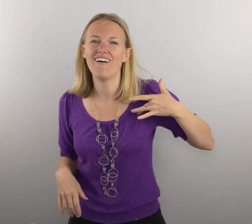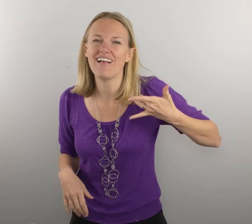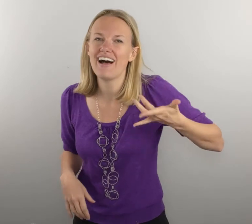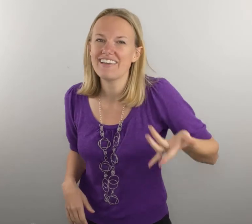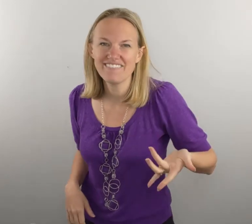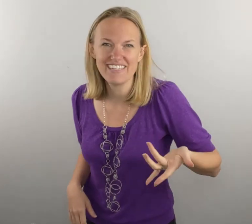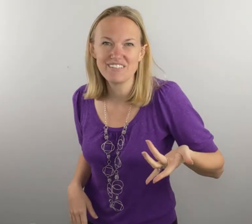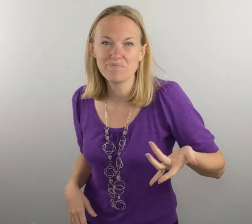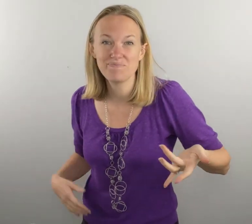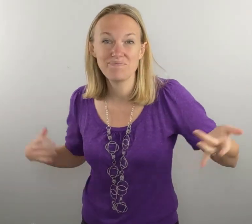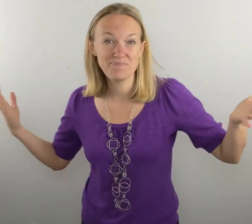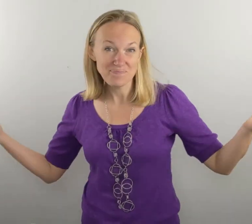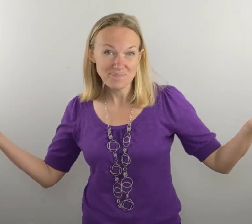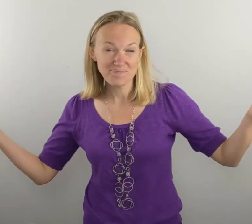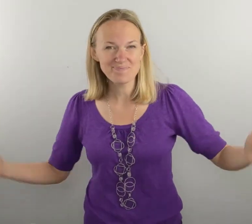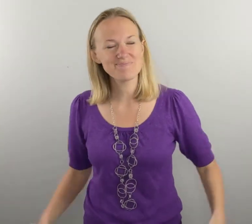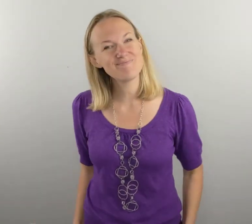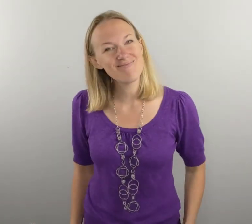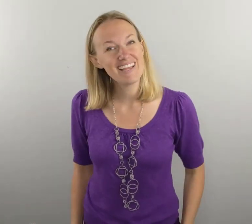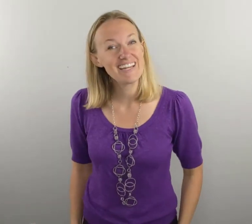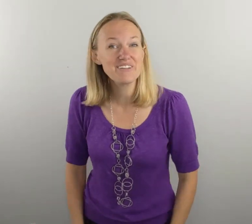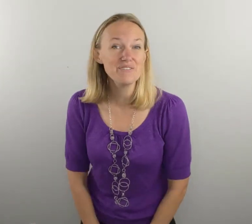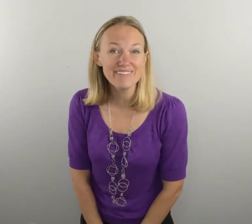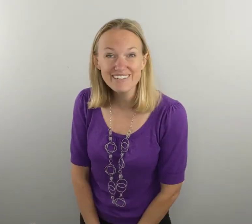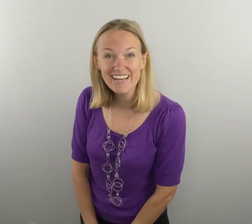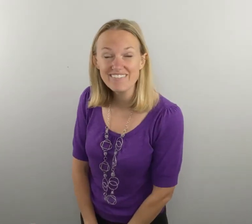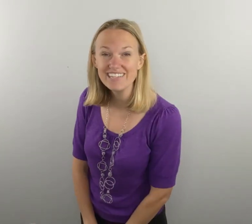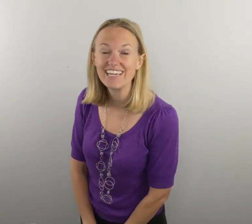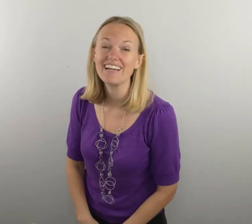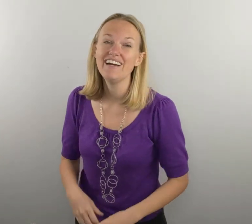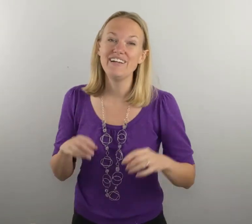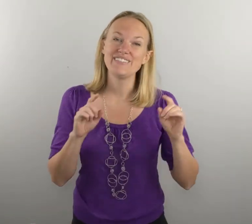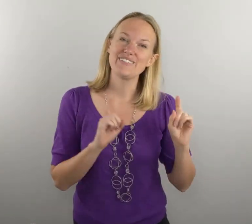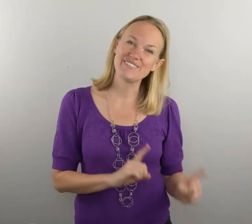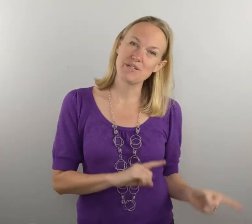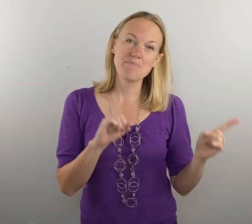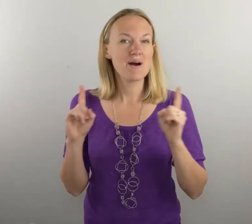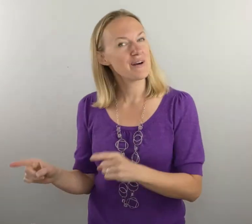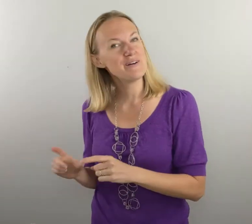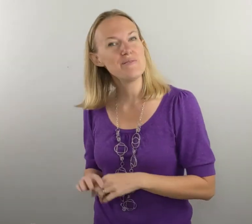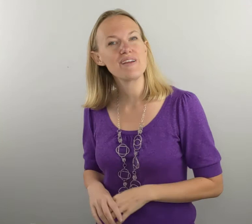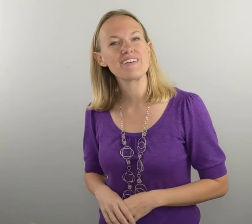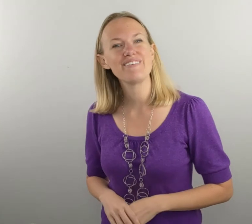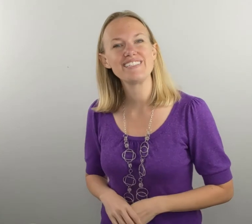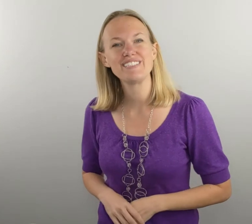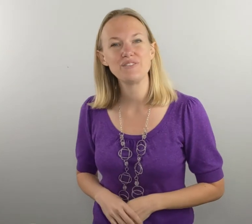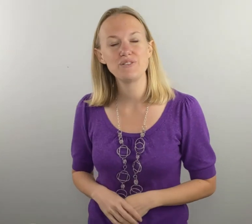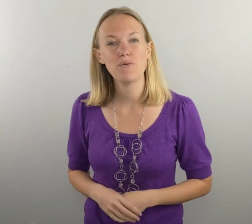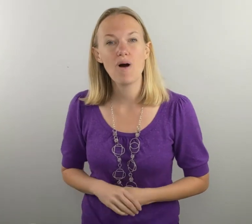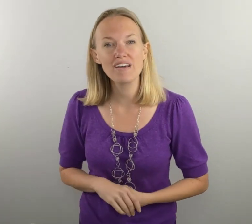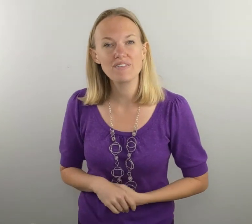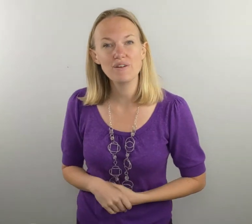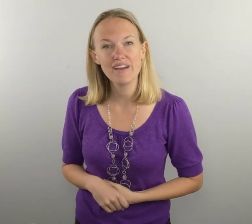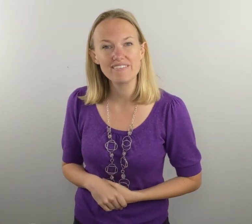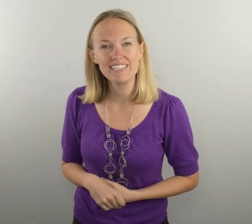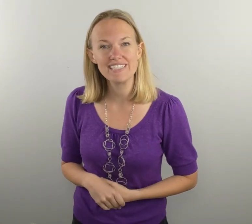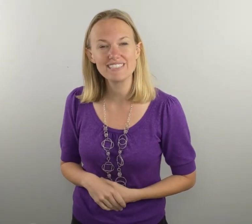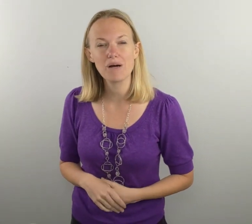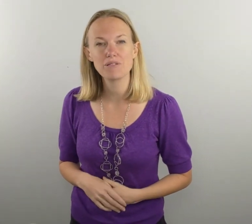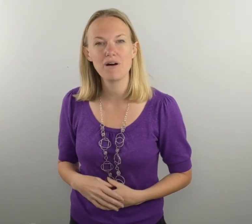I feel. Now you've learned everything. So tomorrow we are going to do a walkthrough of everything, top to bottom,